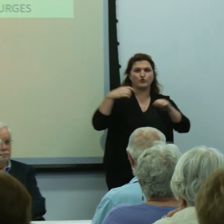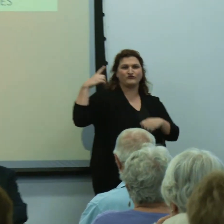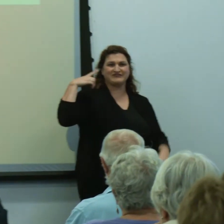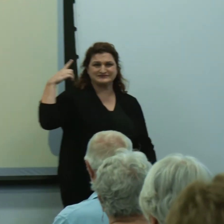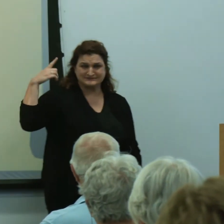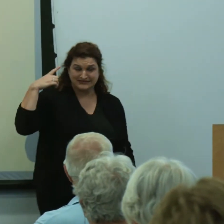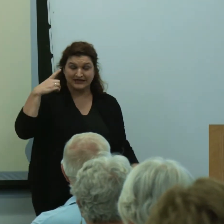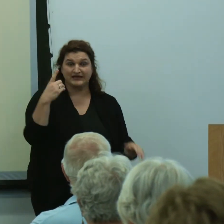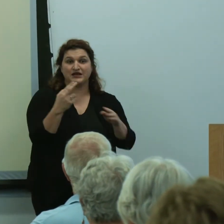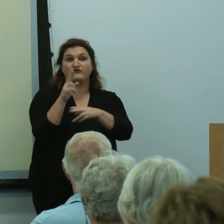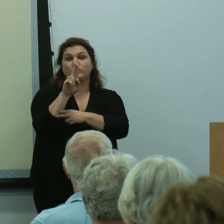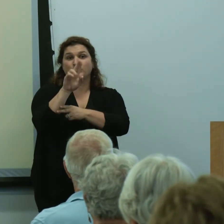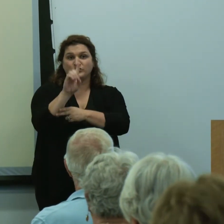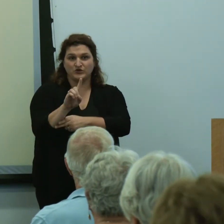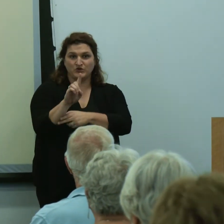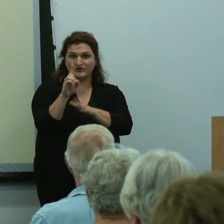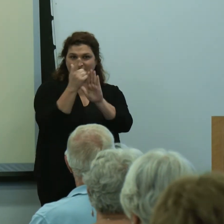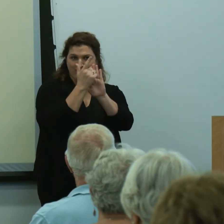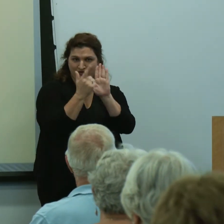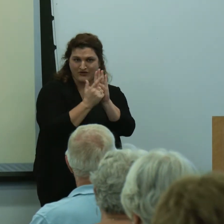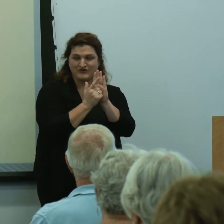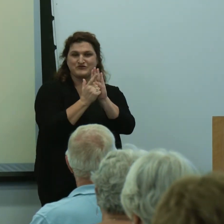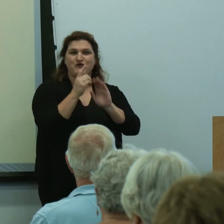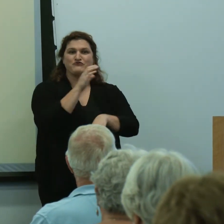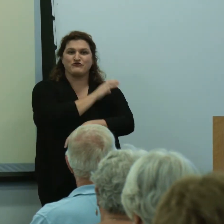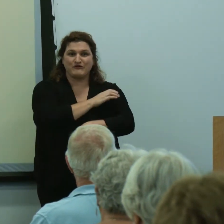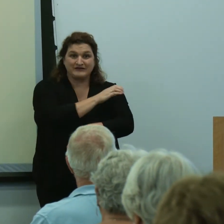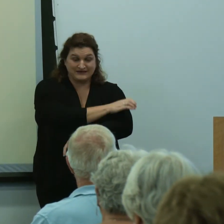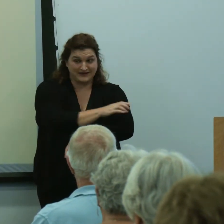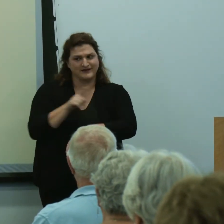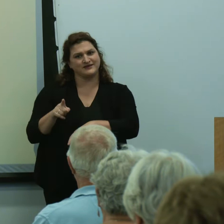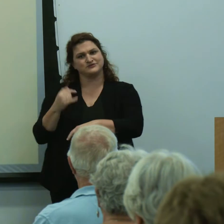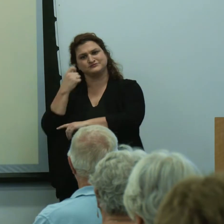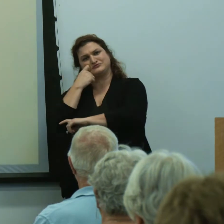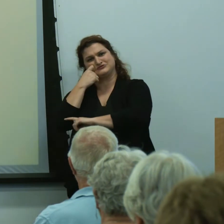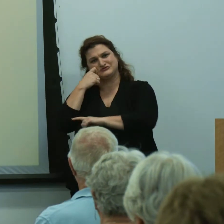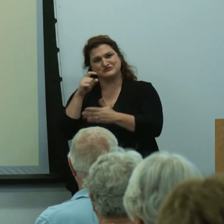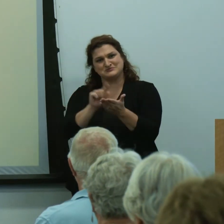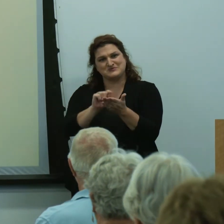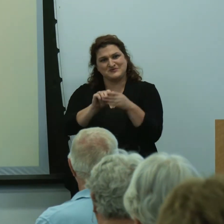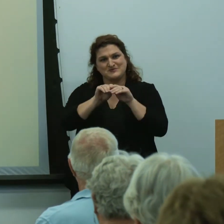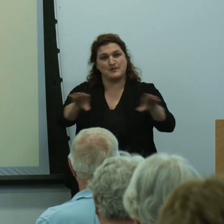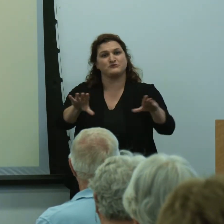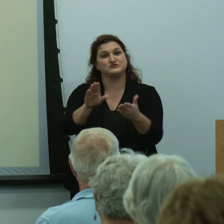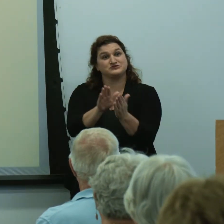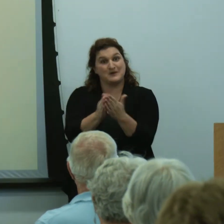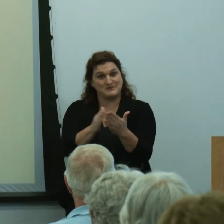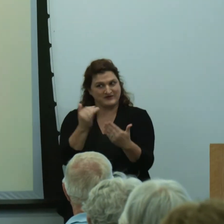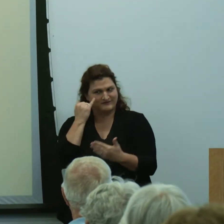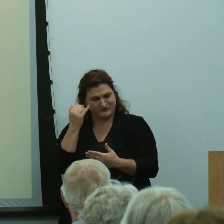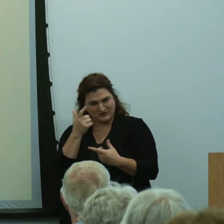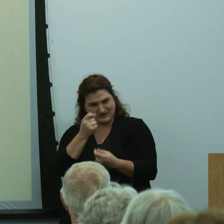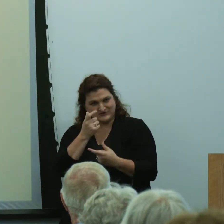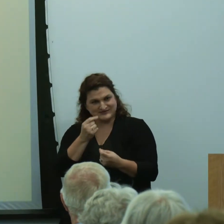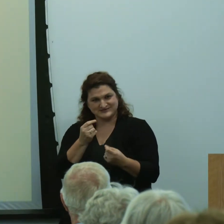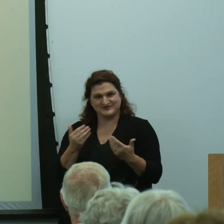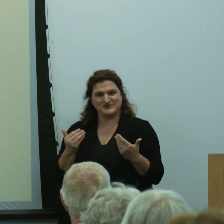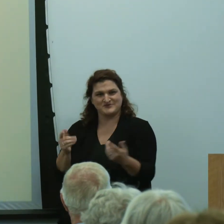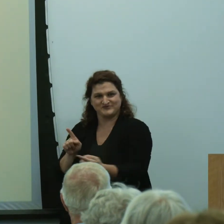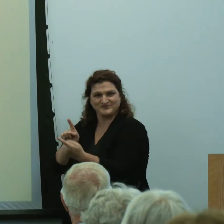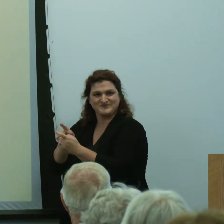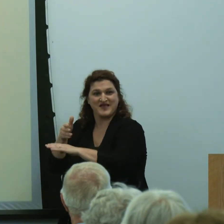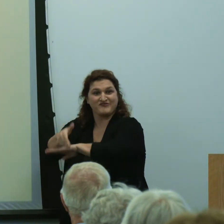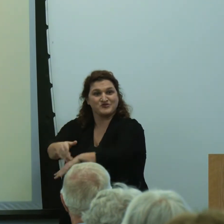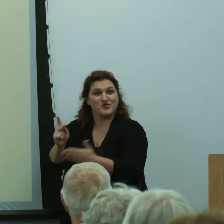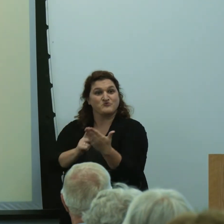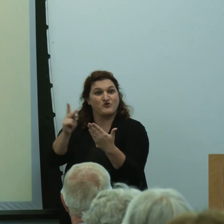has just published a book, and if you're interested, you can talk to Dennis after the program. Dennis tonight has been asked to help